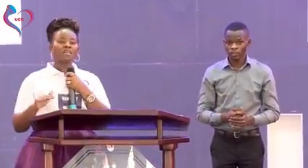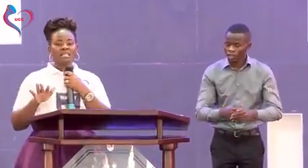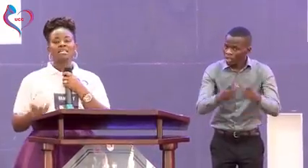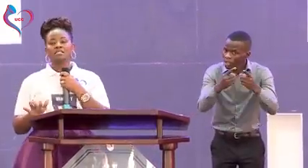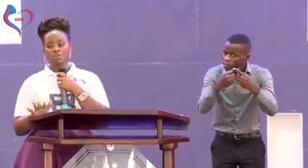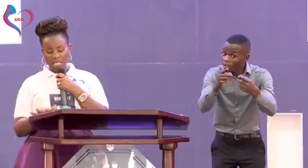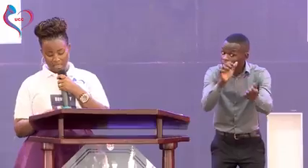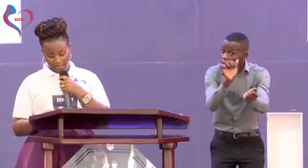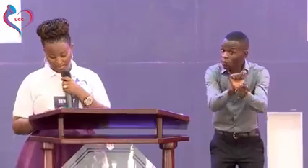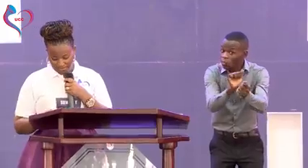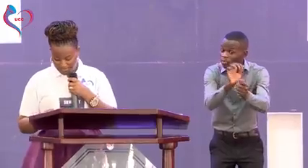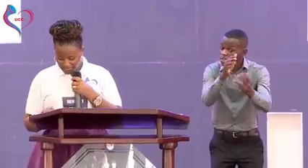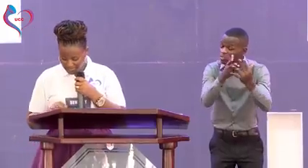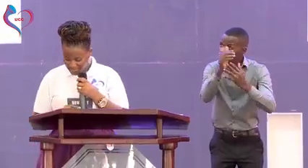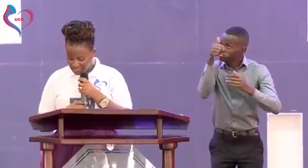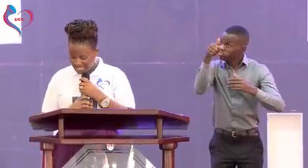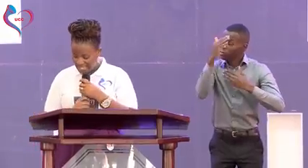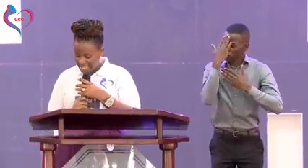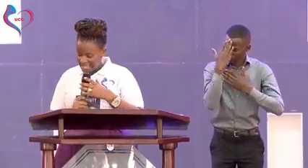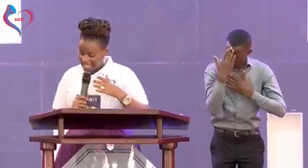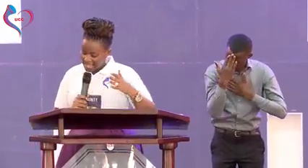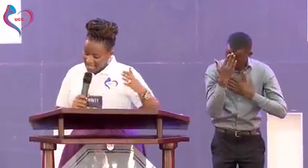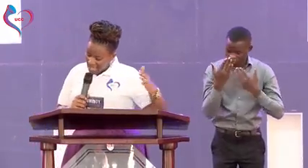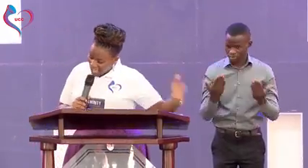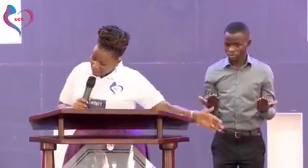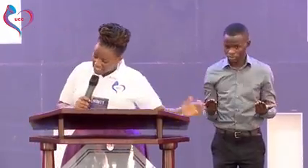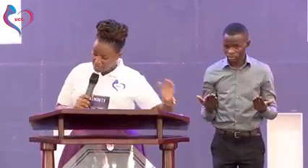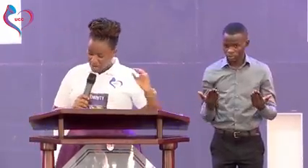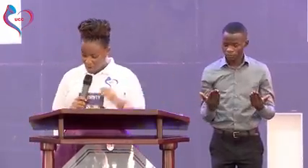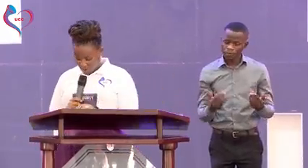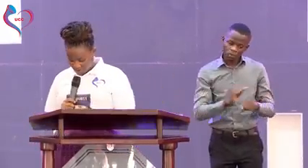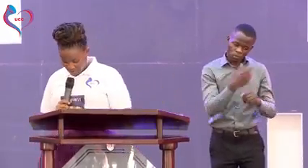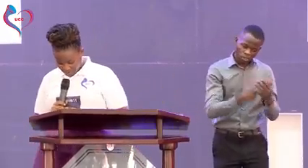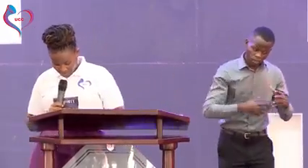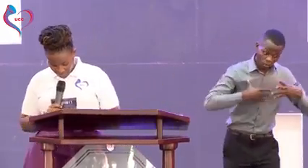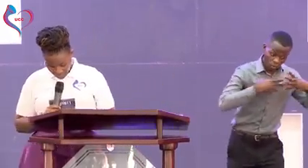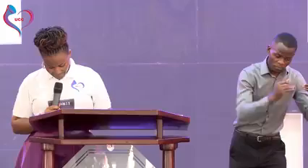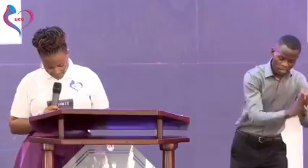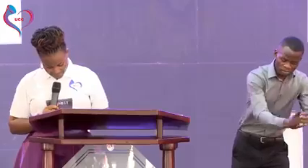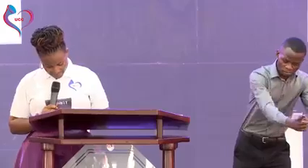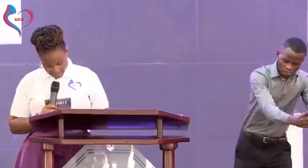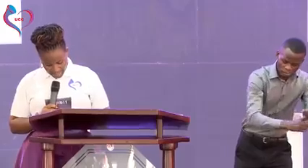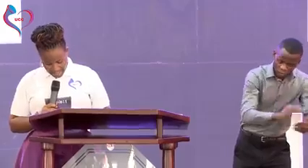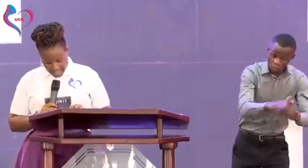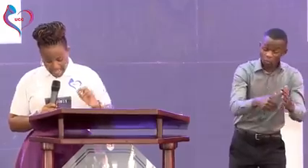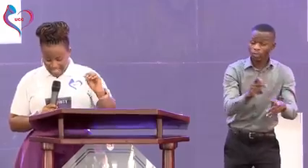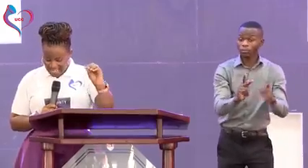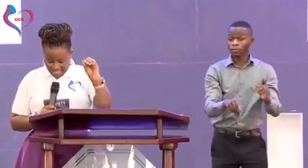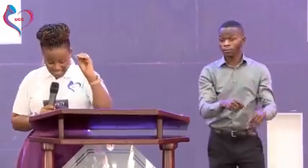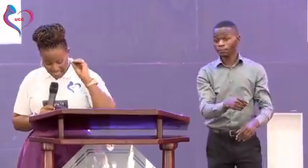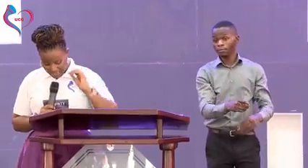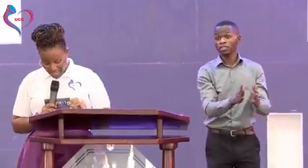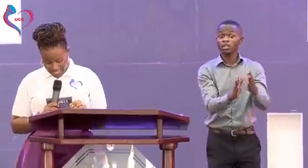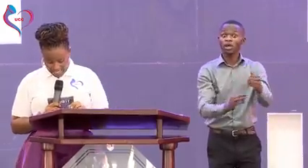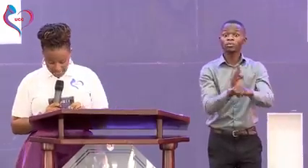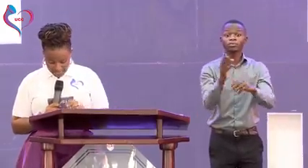But Paul, in his humility, naye Paulo mubweto wazewe, abachimako. He goes and fetch on them. And then